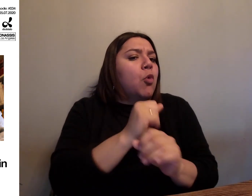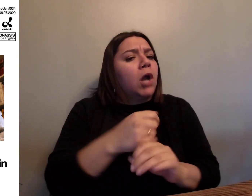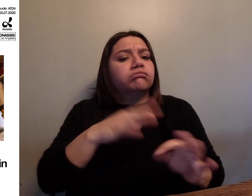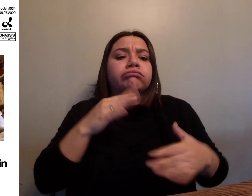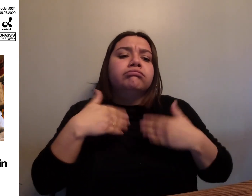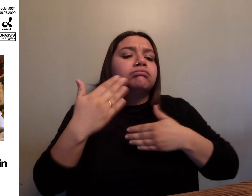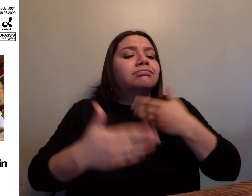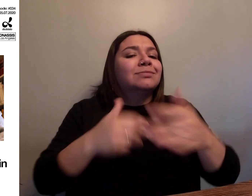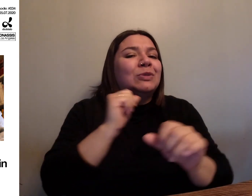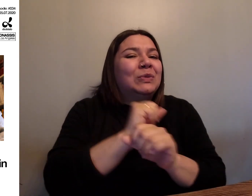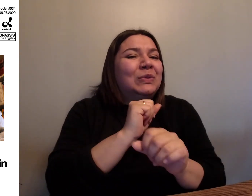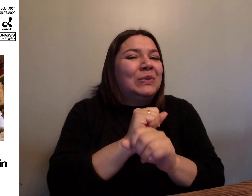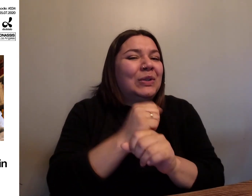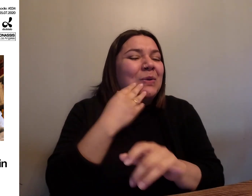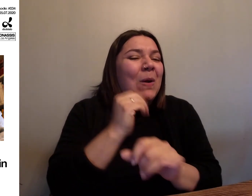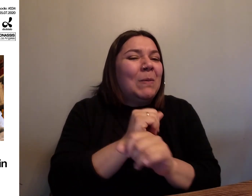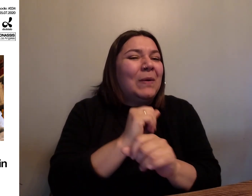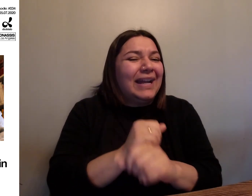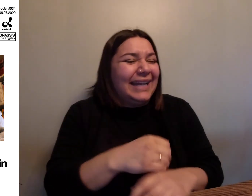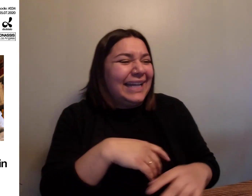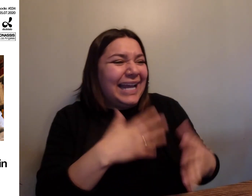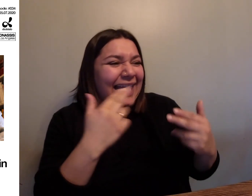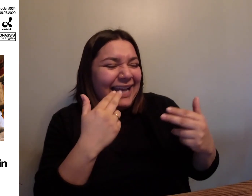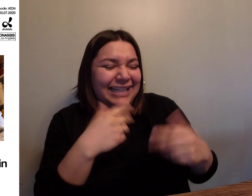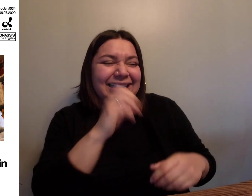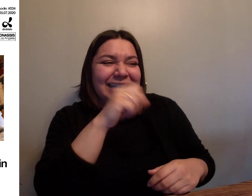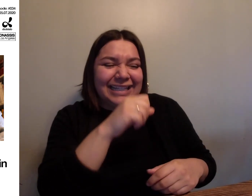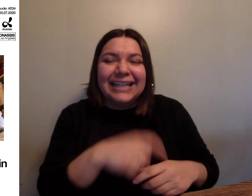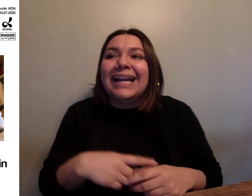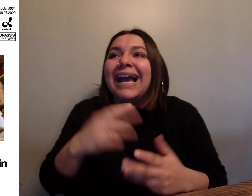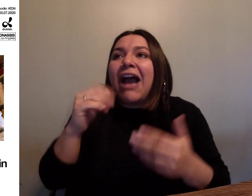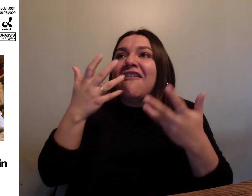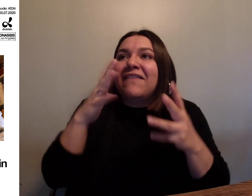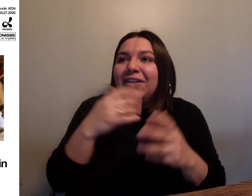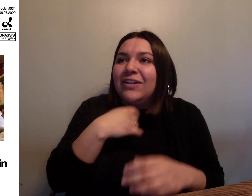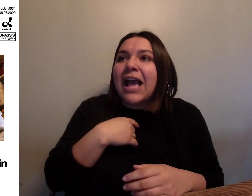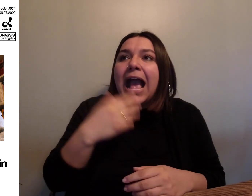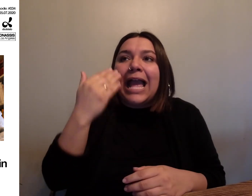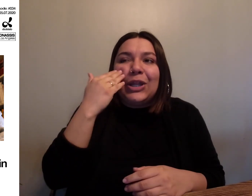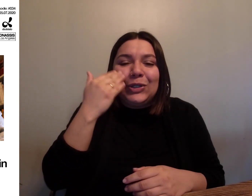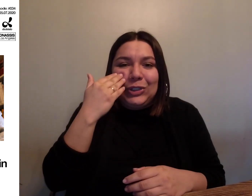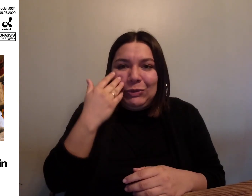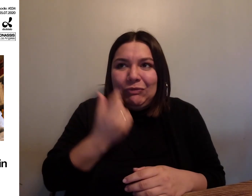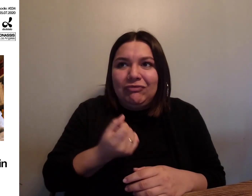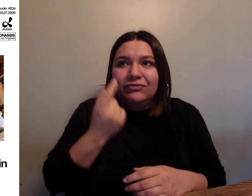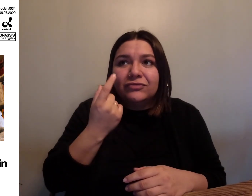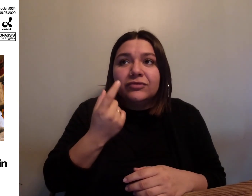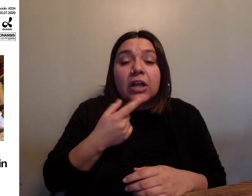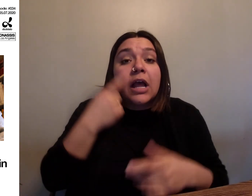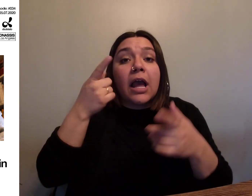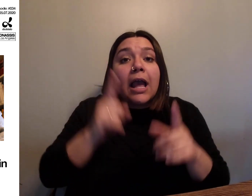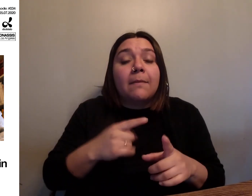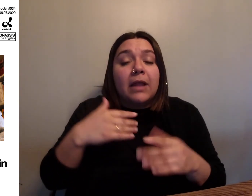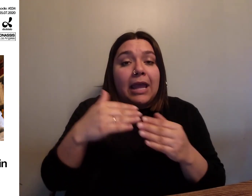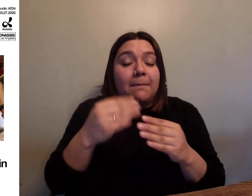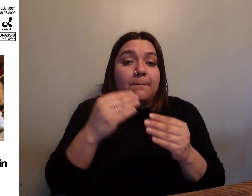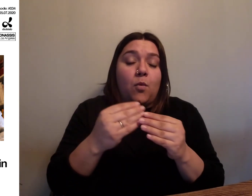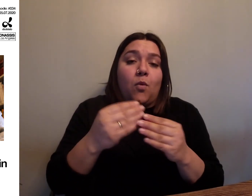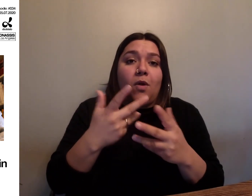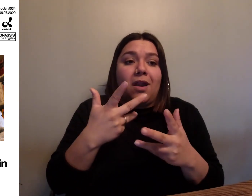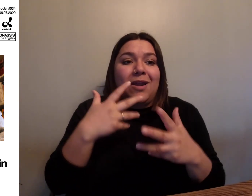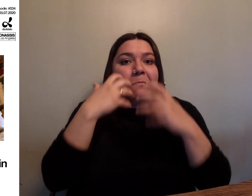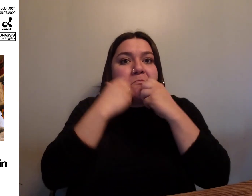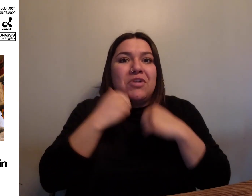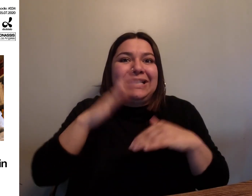my homework. Yeah. I had already then the notion that there was something more